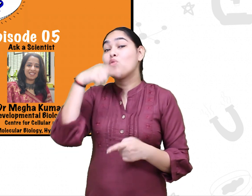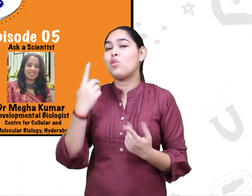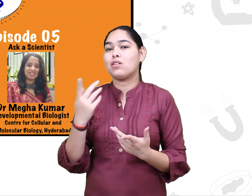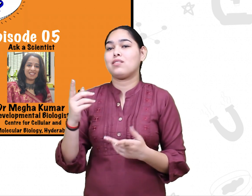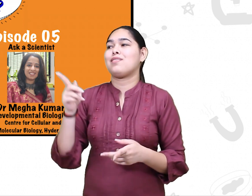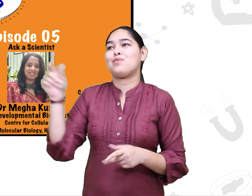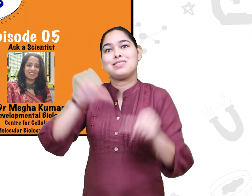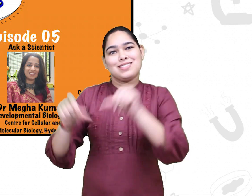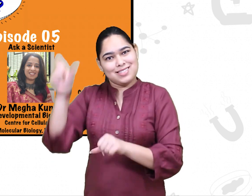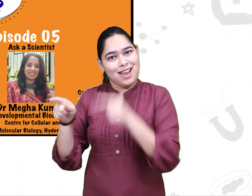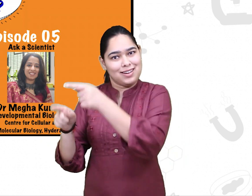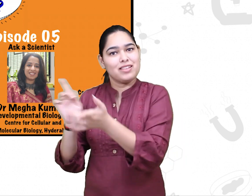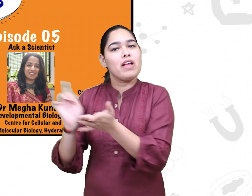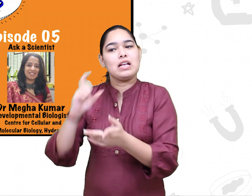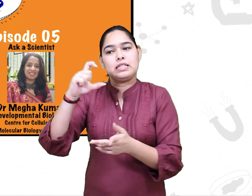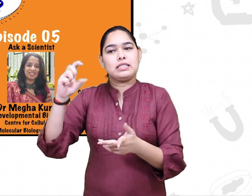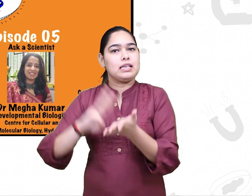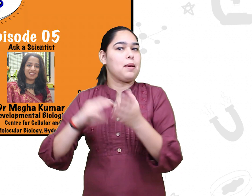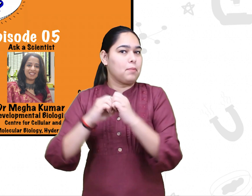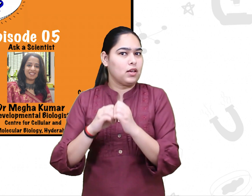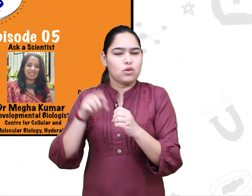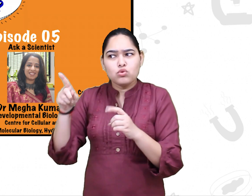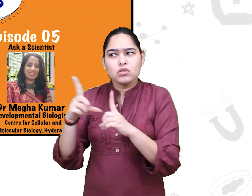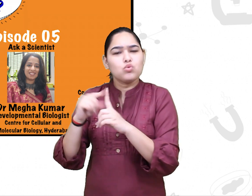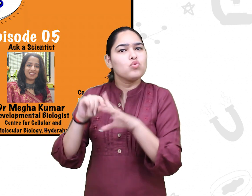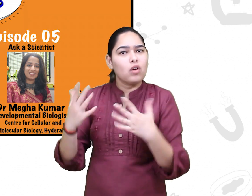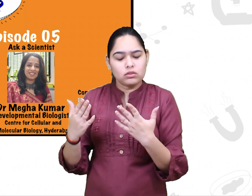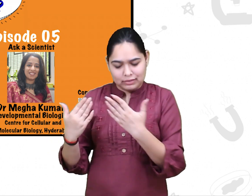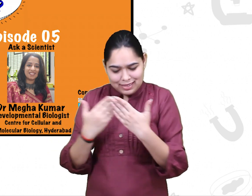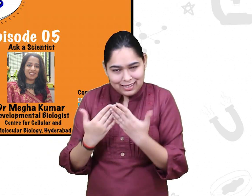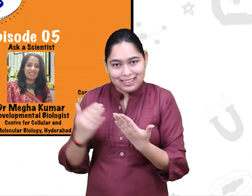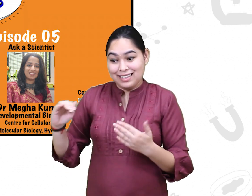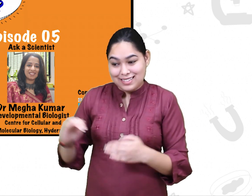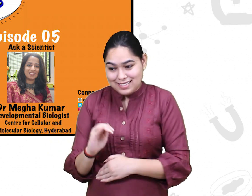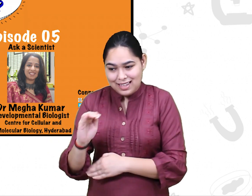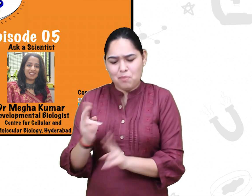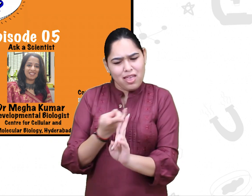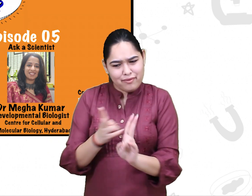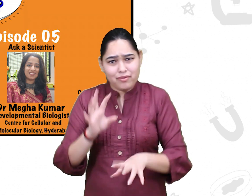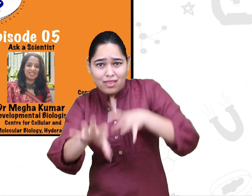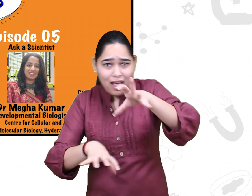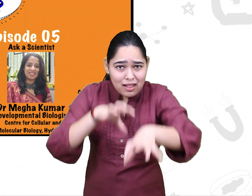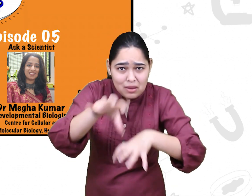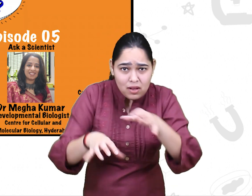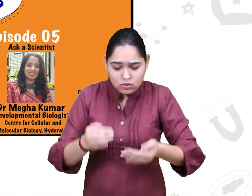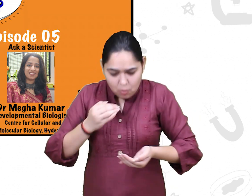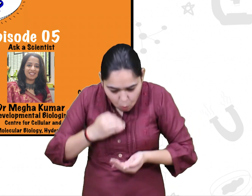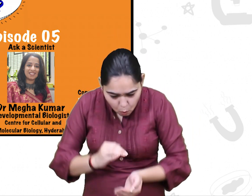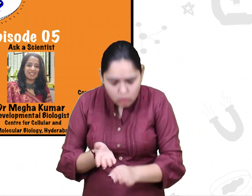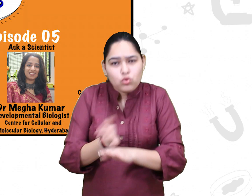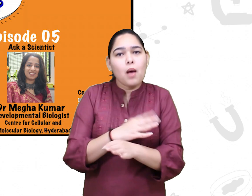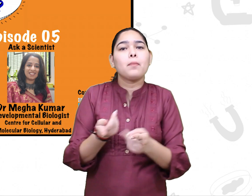who studies early forms of animals, that is, embryos. Dr. Kumar talks about how researchers